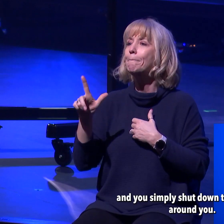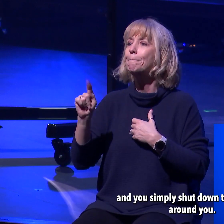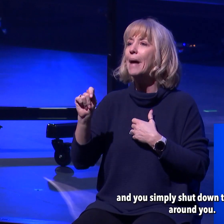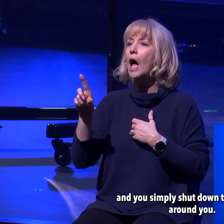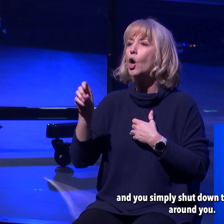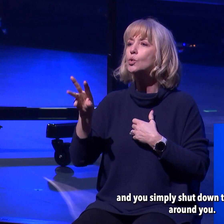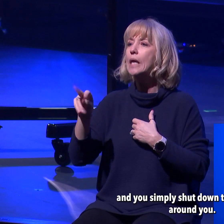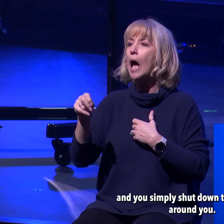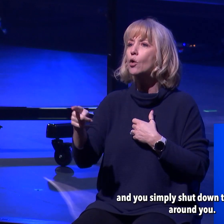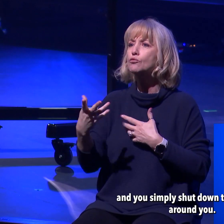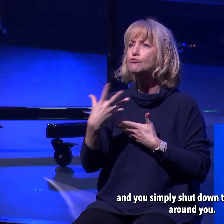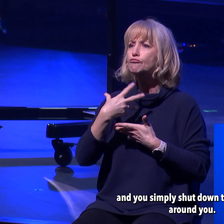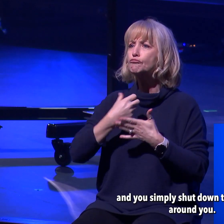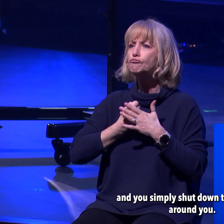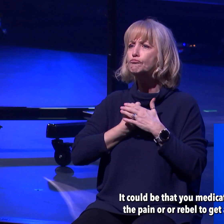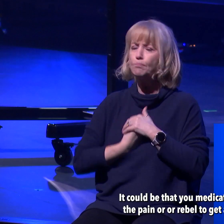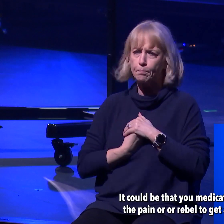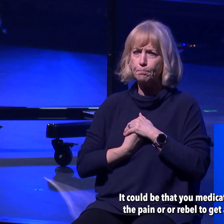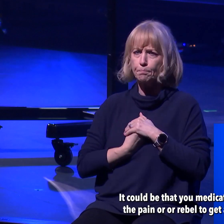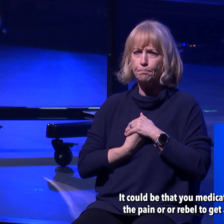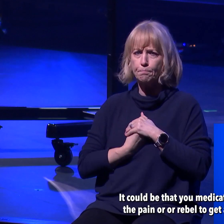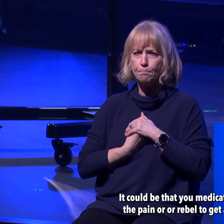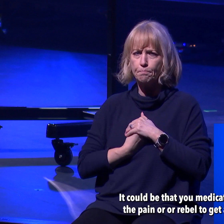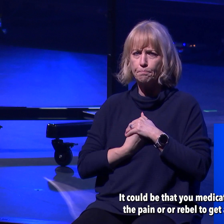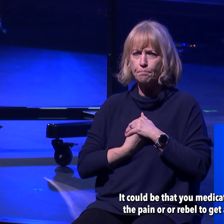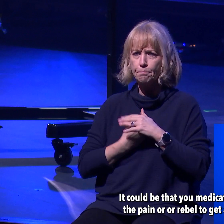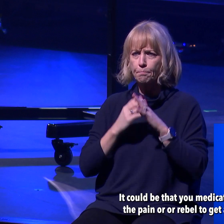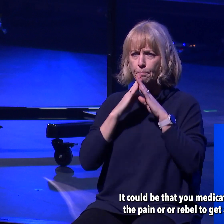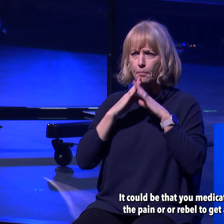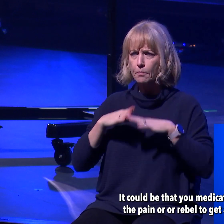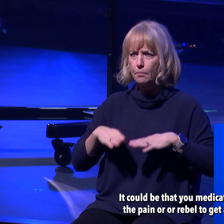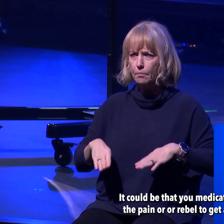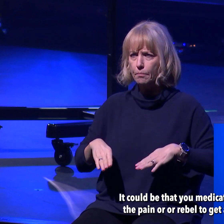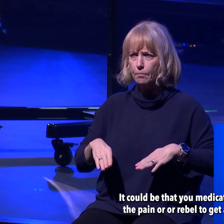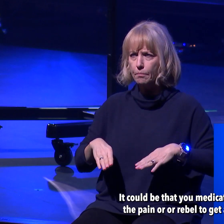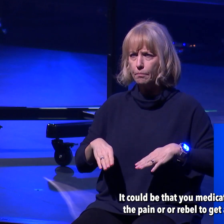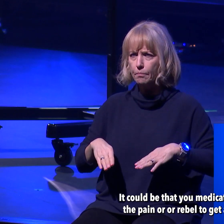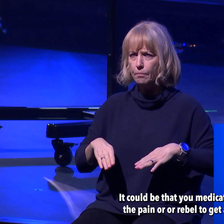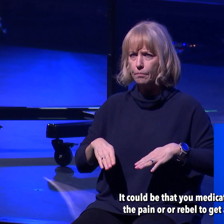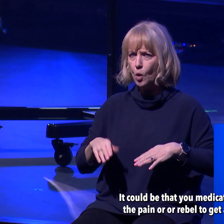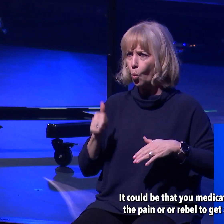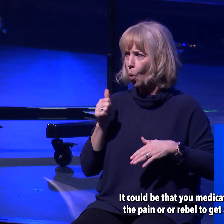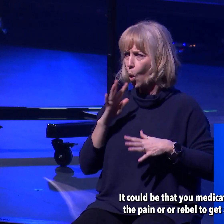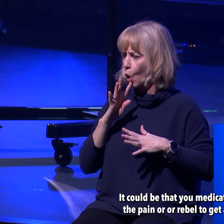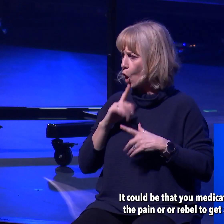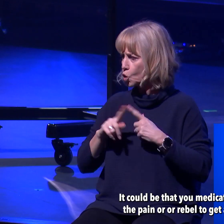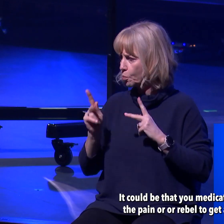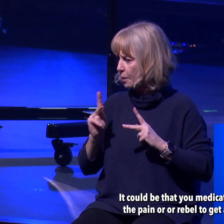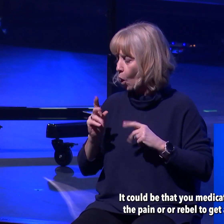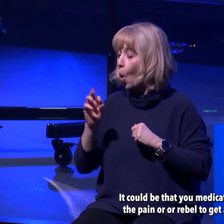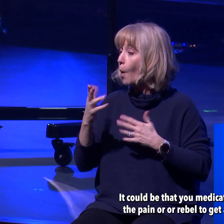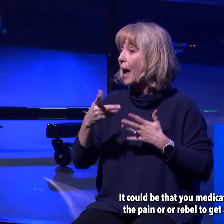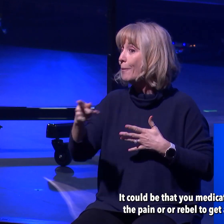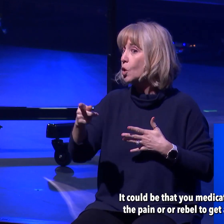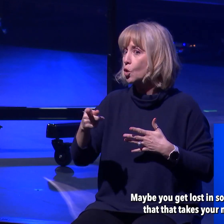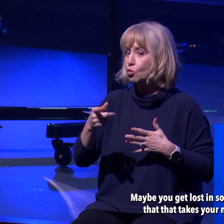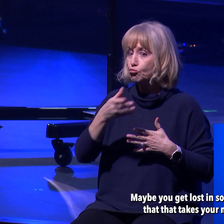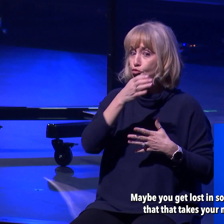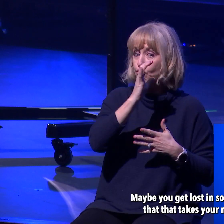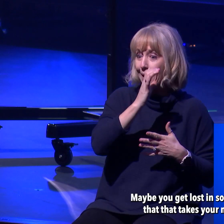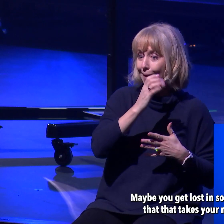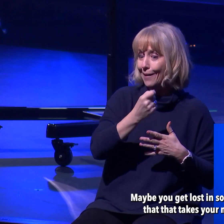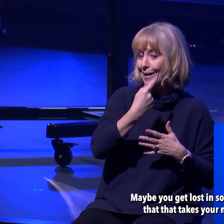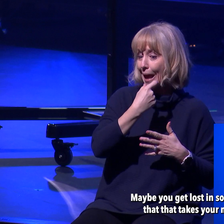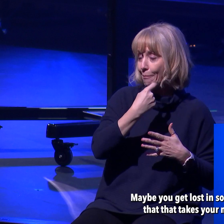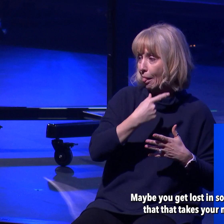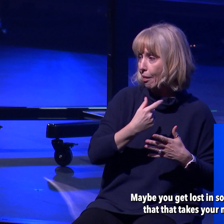shut down to the world around you. It could be that you medicate to numb the pain or rebel to get attention. Maybe